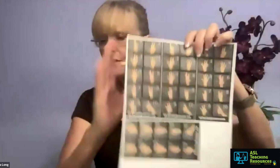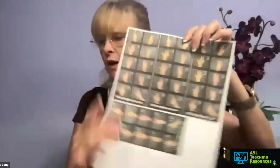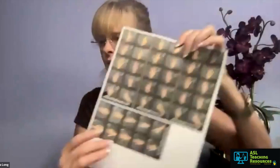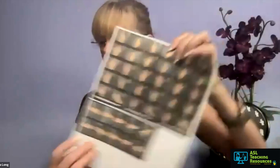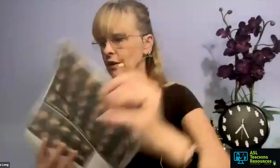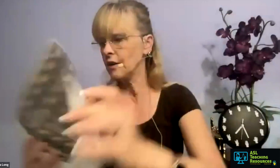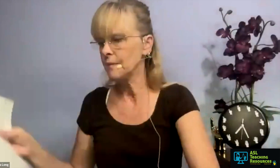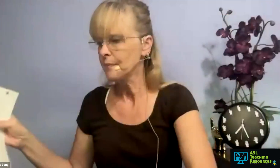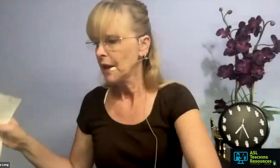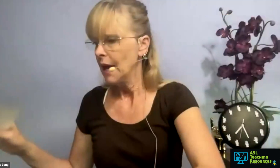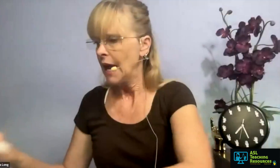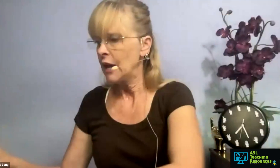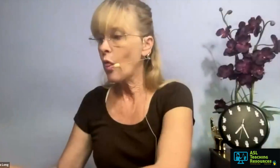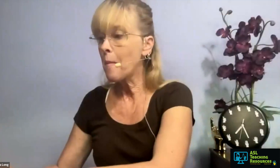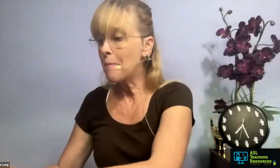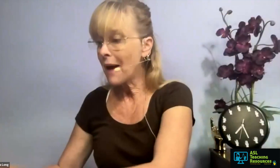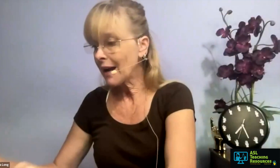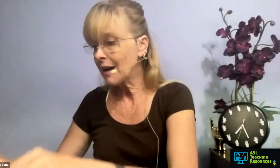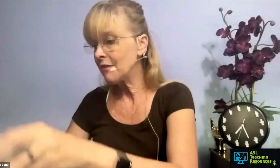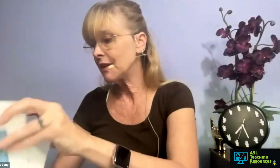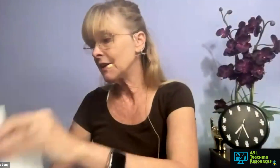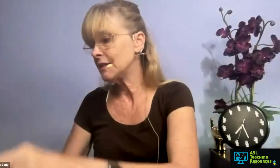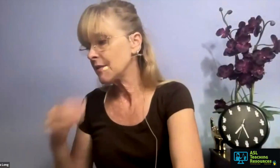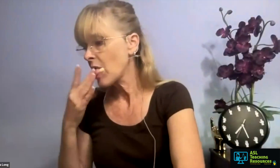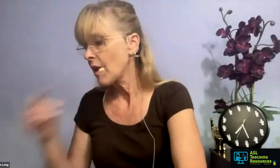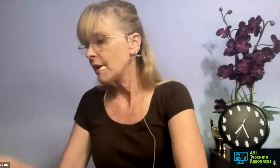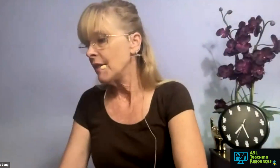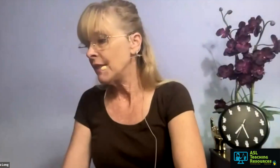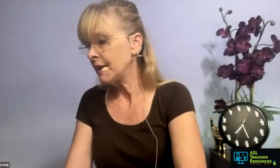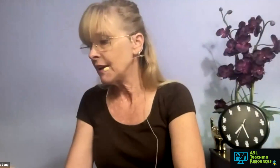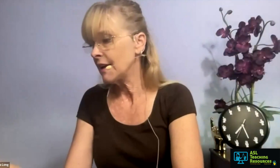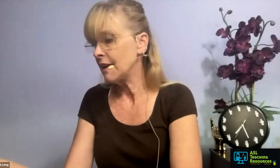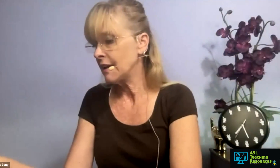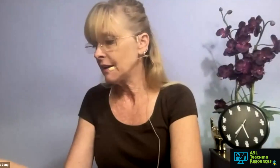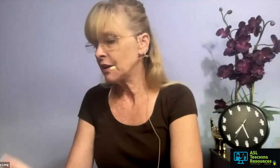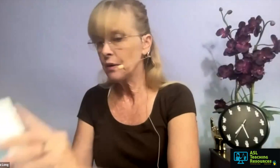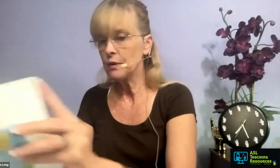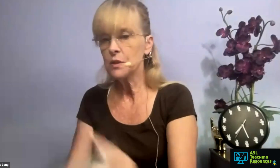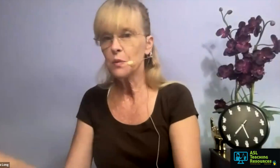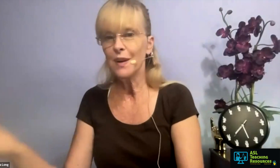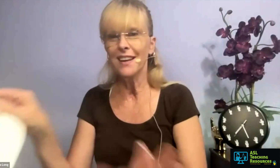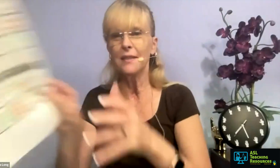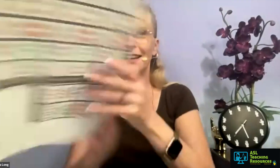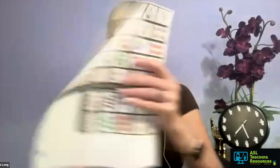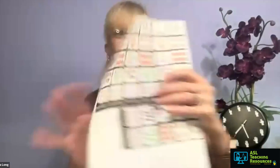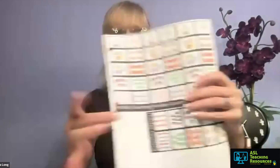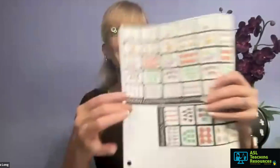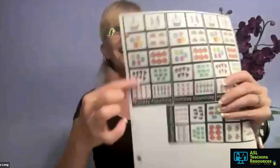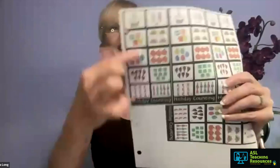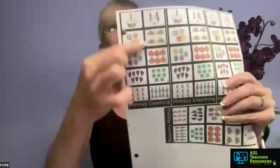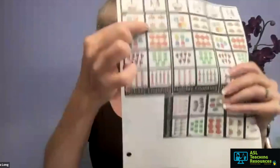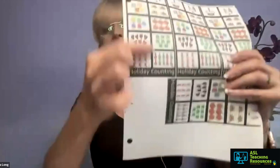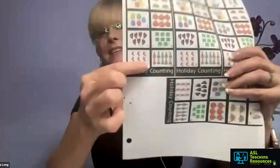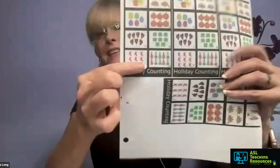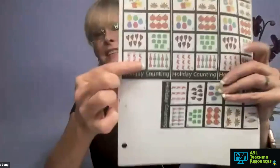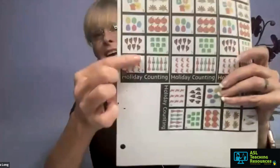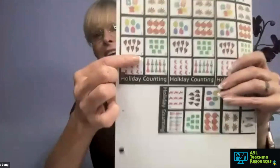right here. And on the back of it then goes with, ta-da, these